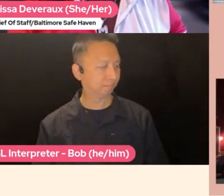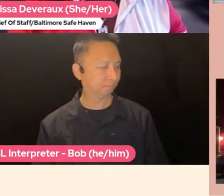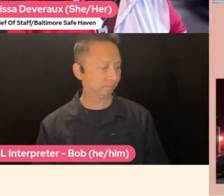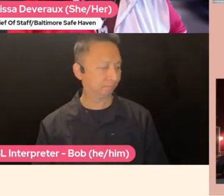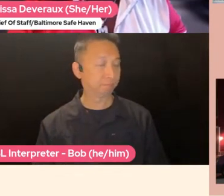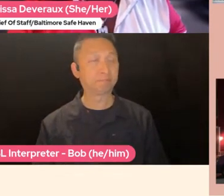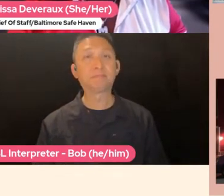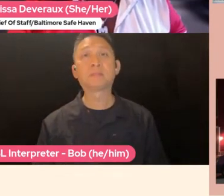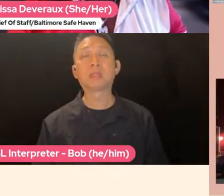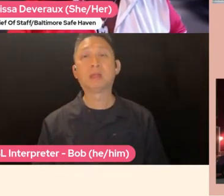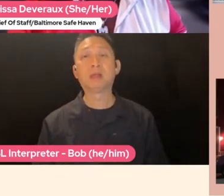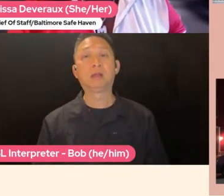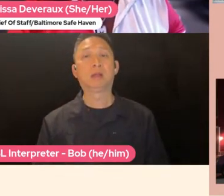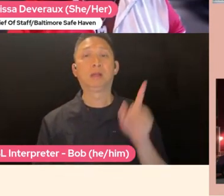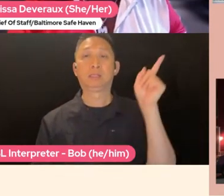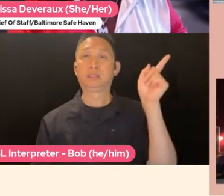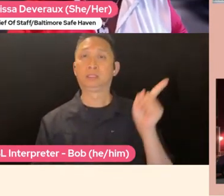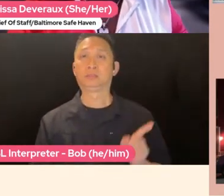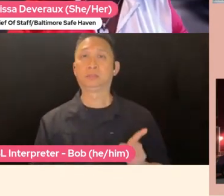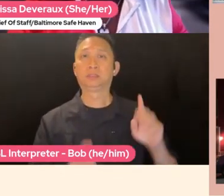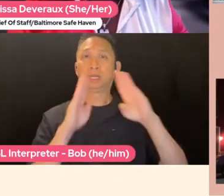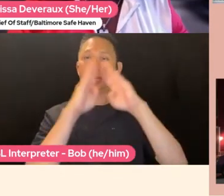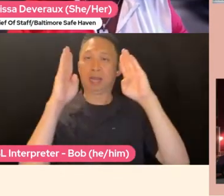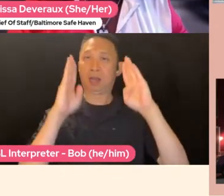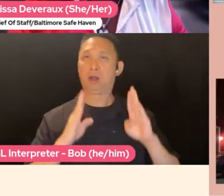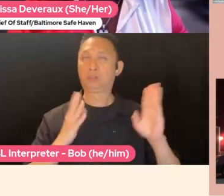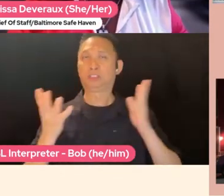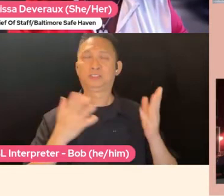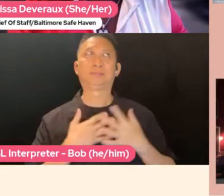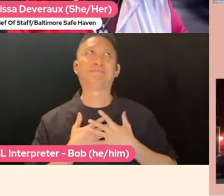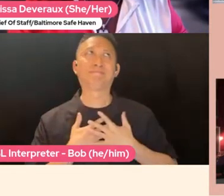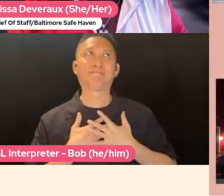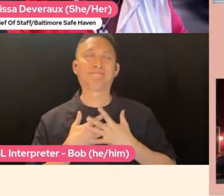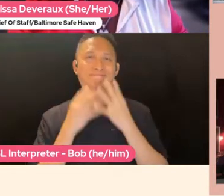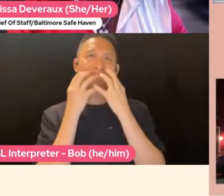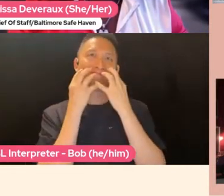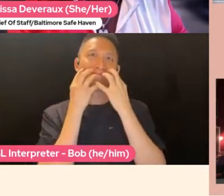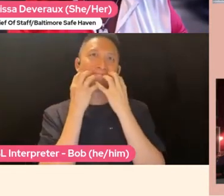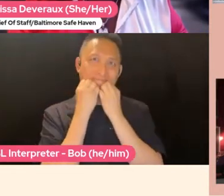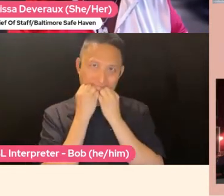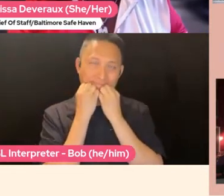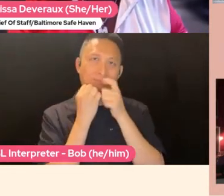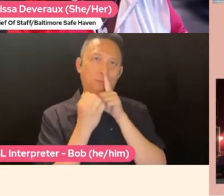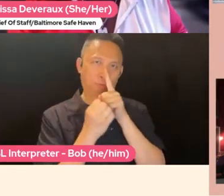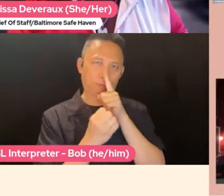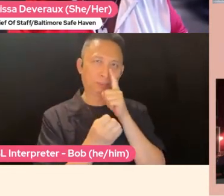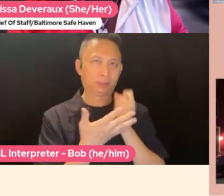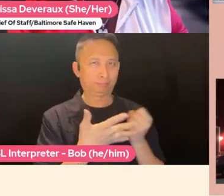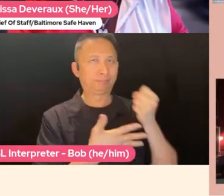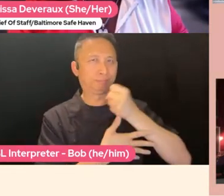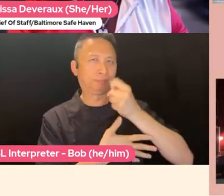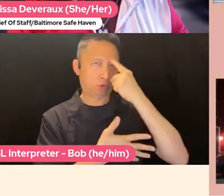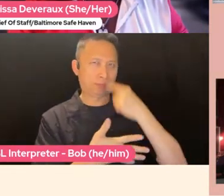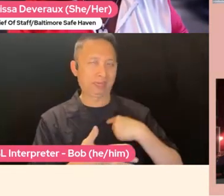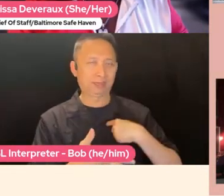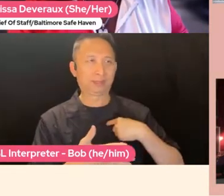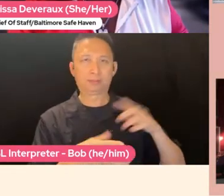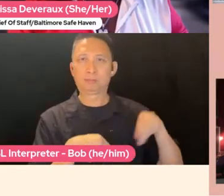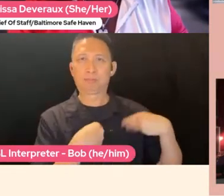So now this is the heart of my hearts when it comes down to this services, okay? Our housing